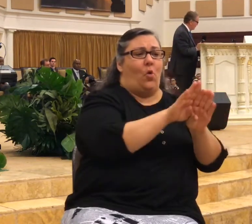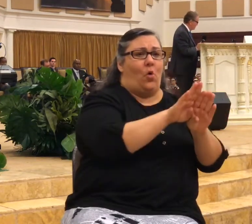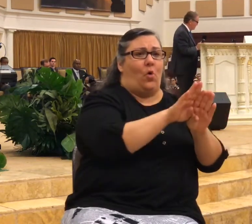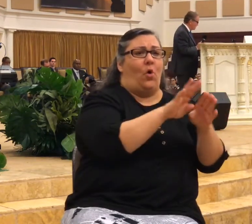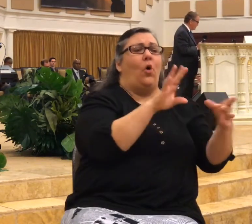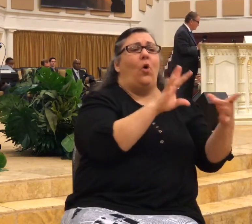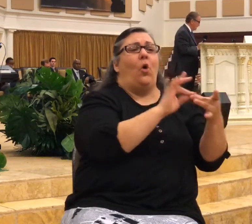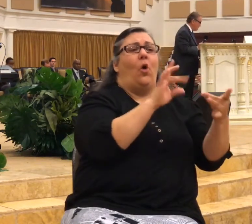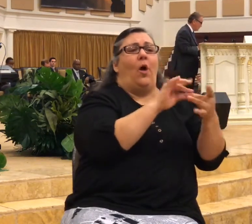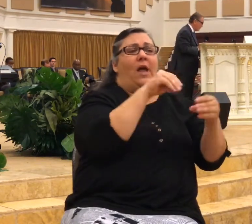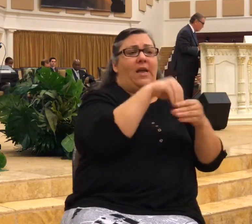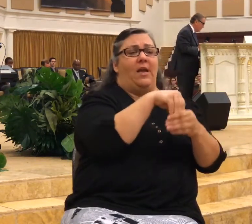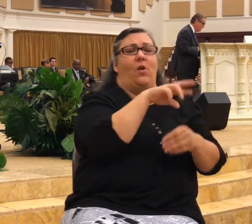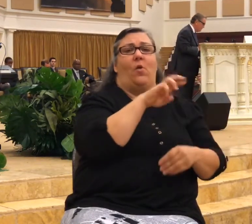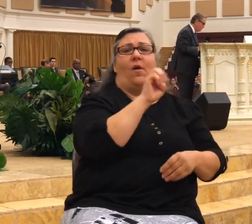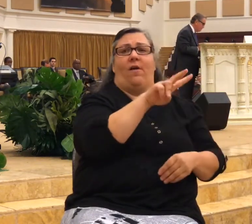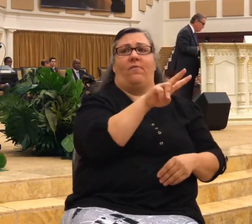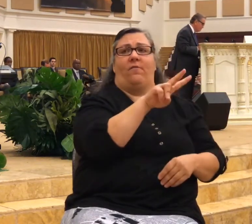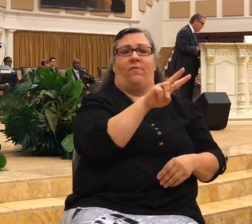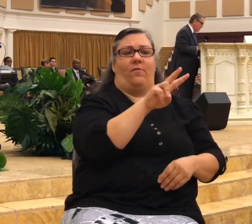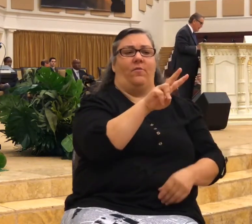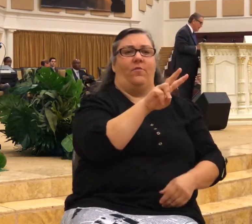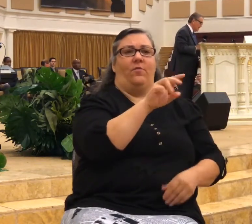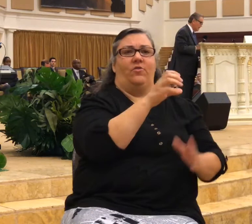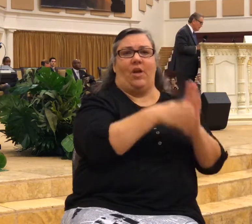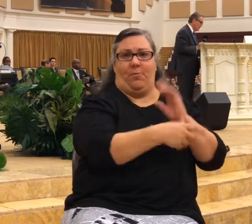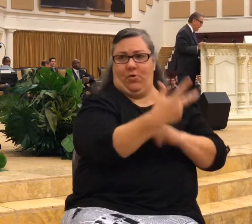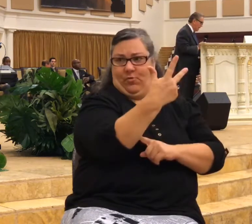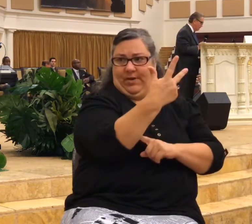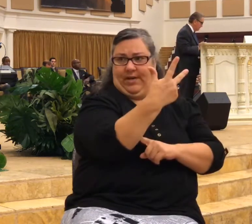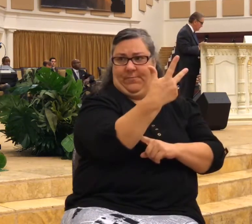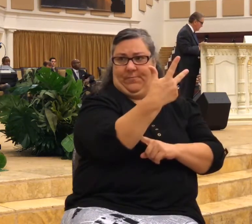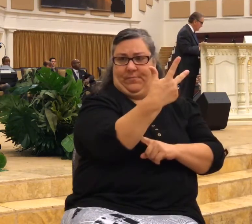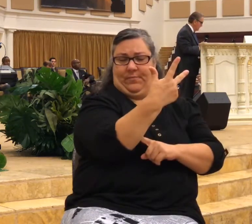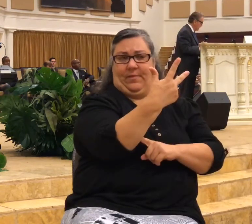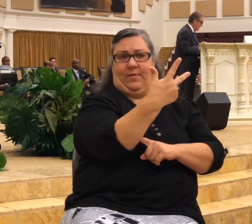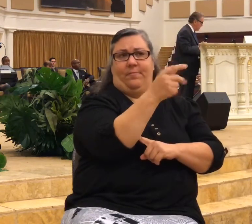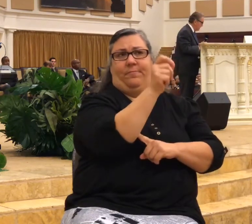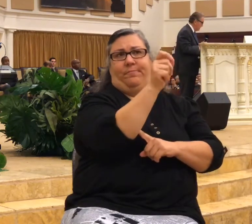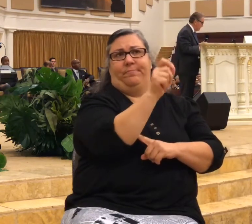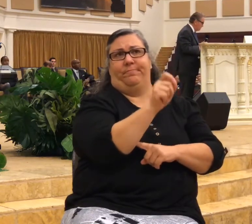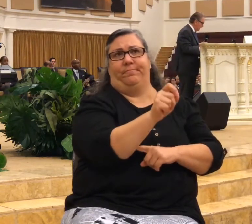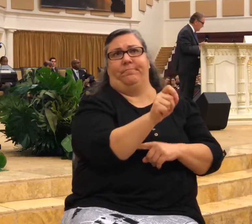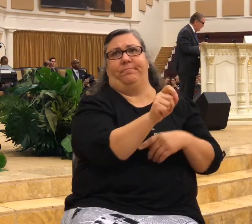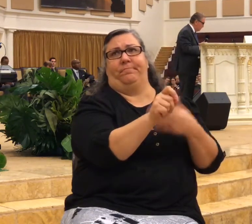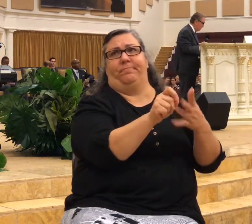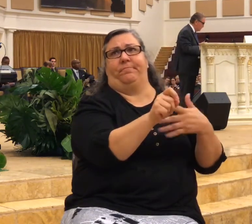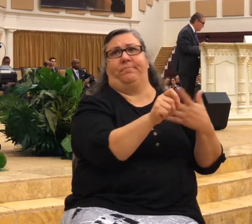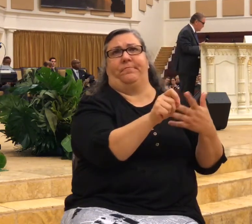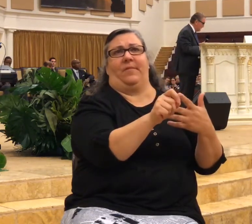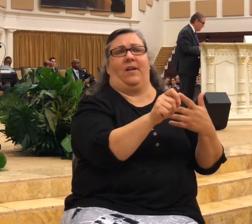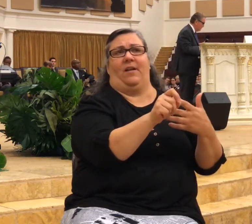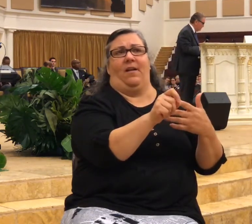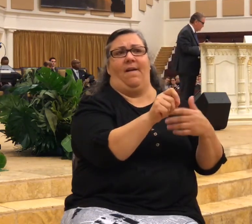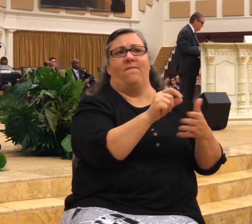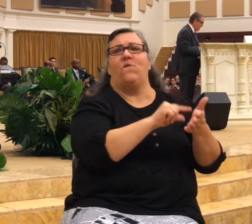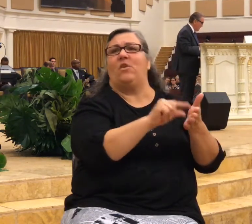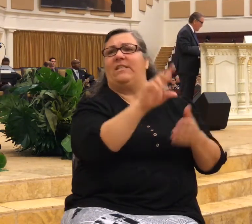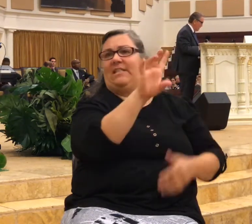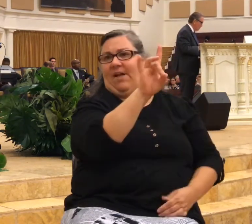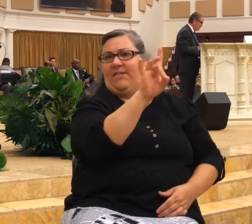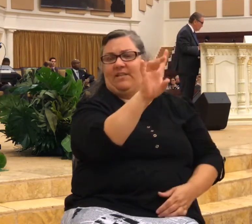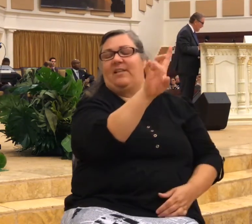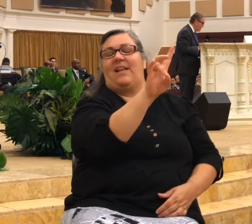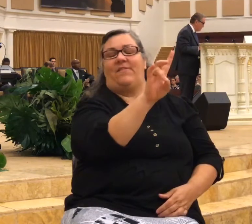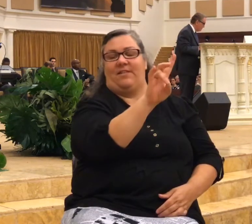in the book of Revelation chapter 3. And it is found in beginning with verse 7.